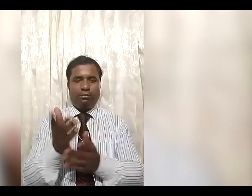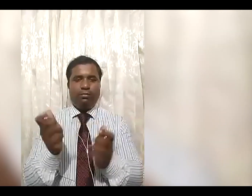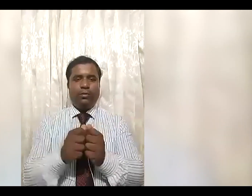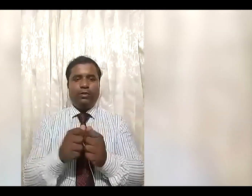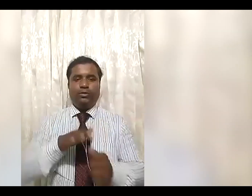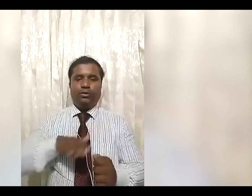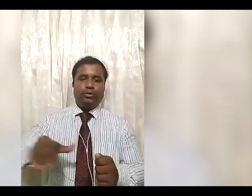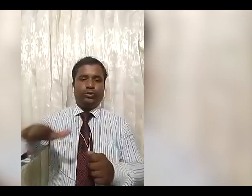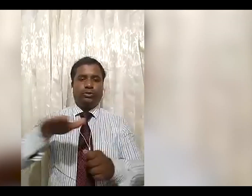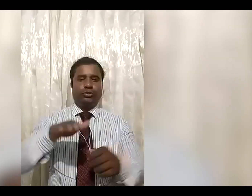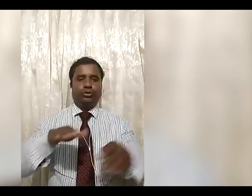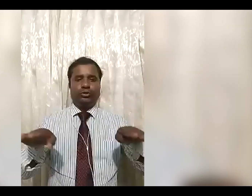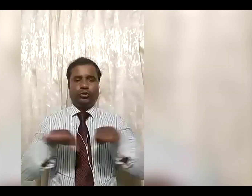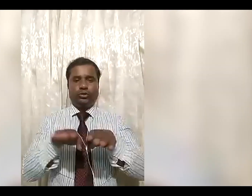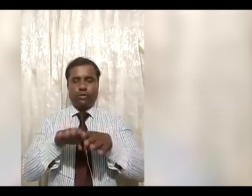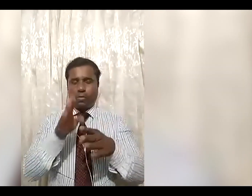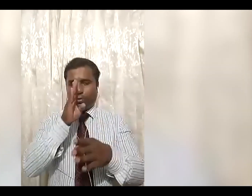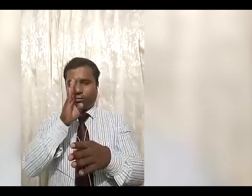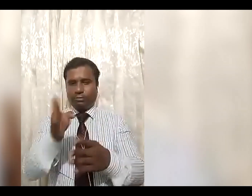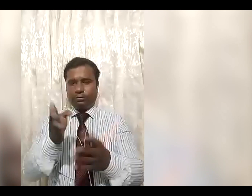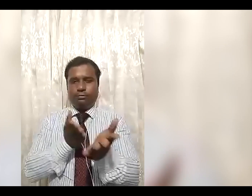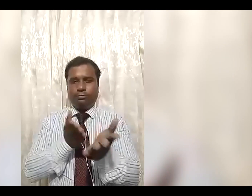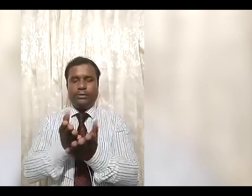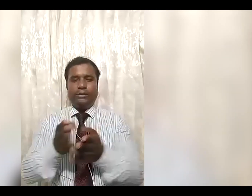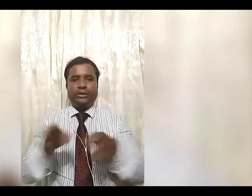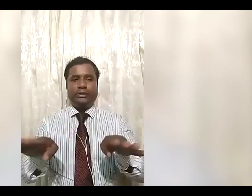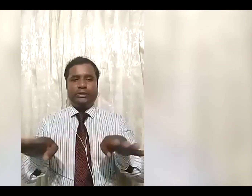and participation of all societies,